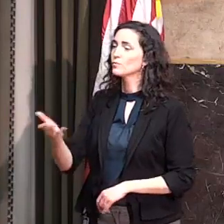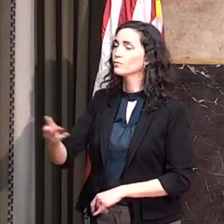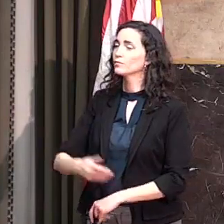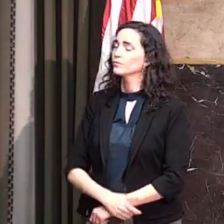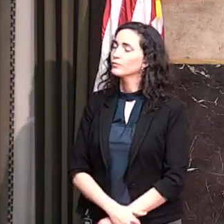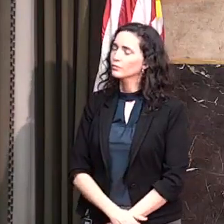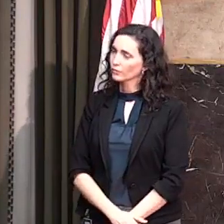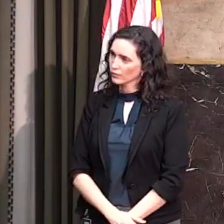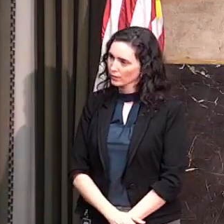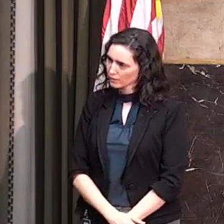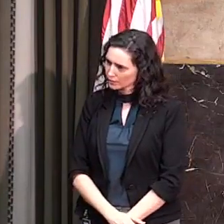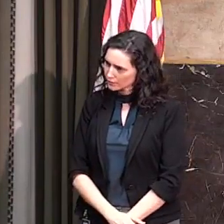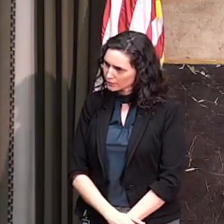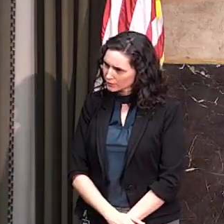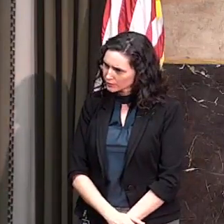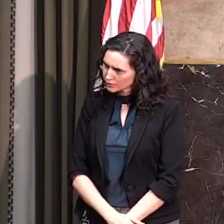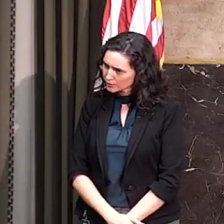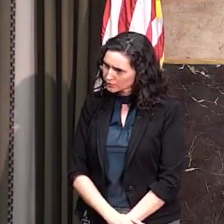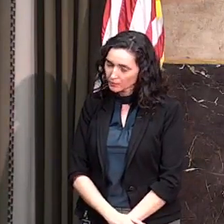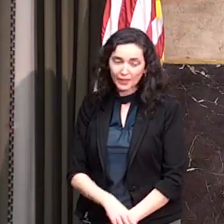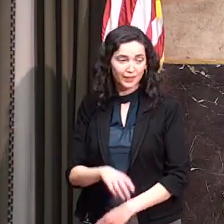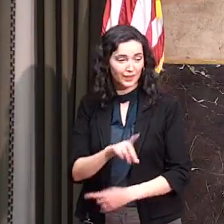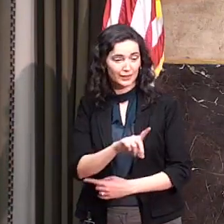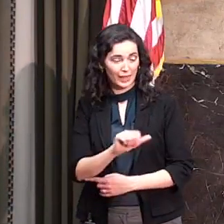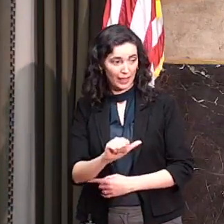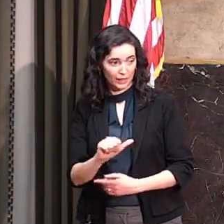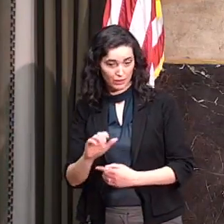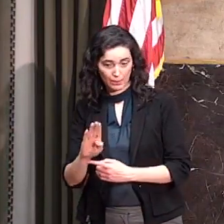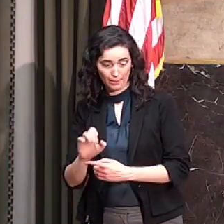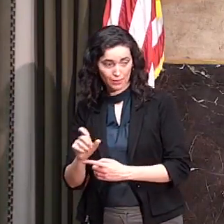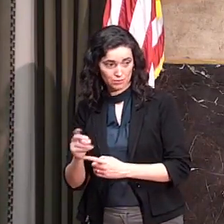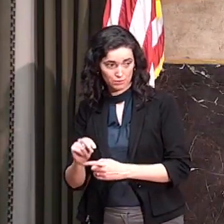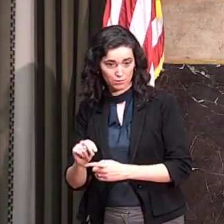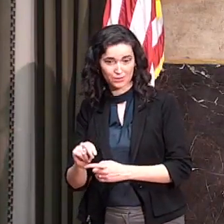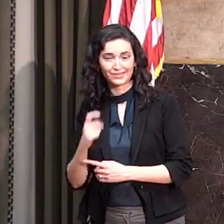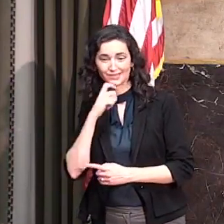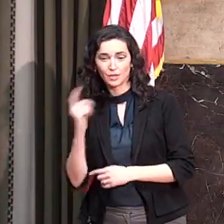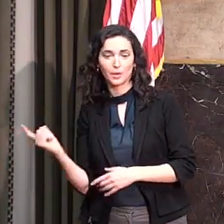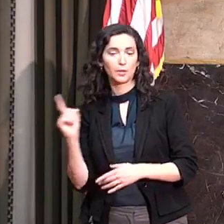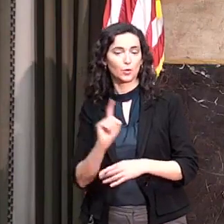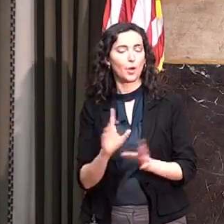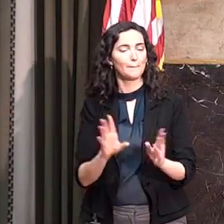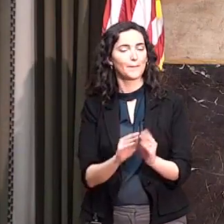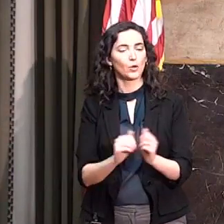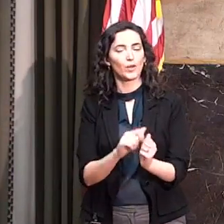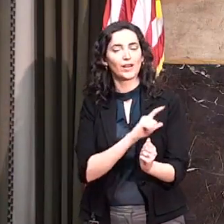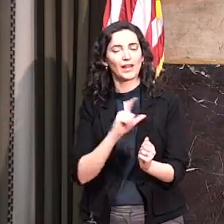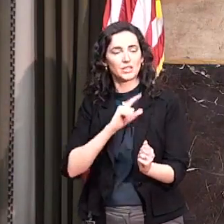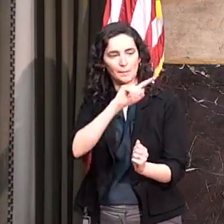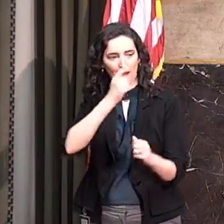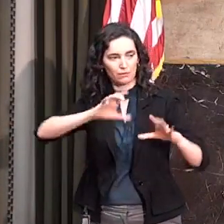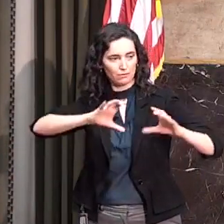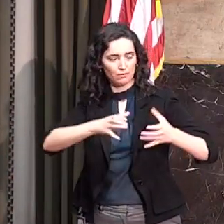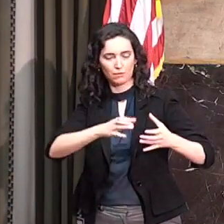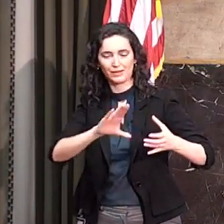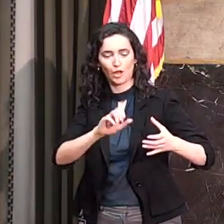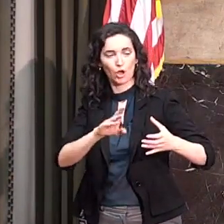Attorney Belton, 3rd District Attorney Belton was here today to meet with the Legislative Black Caucus to give